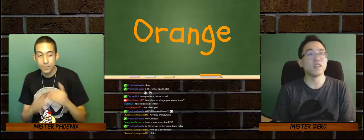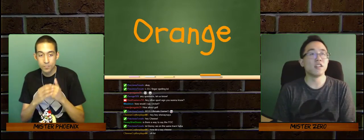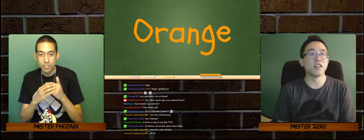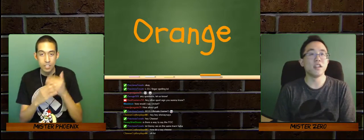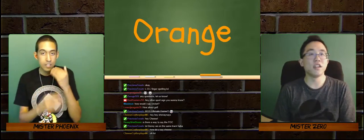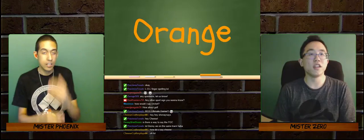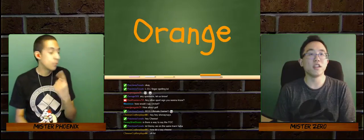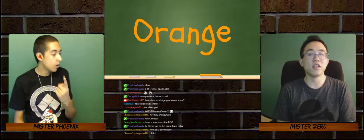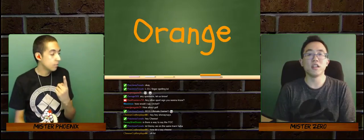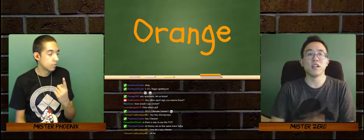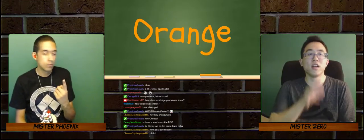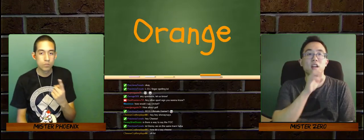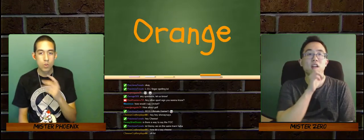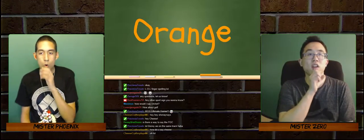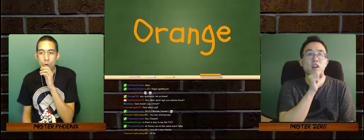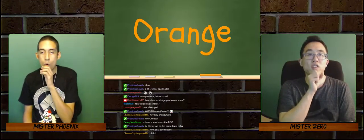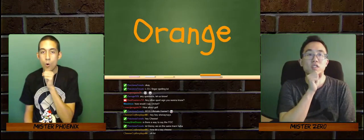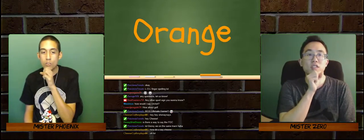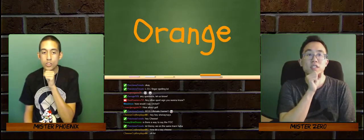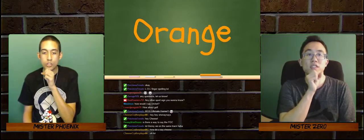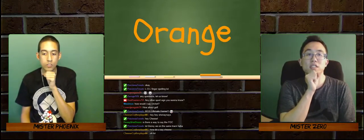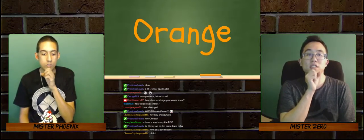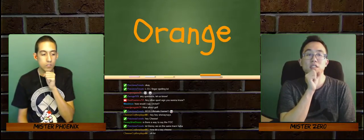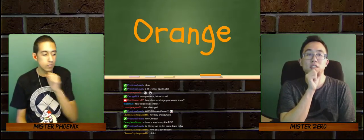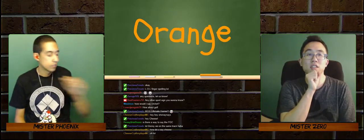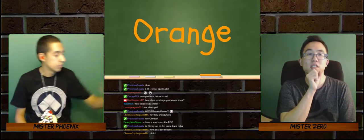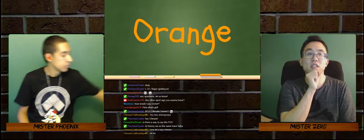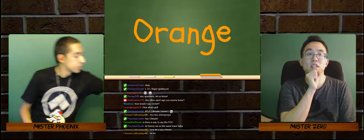Okay. Next one. Orange.